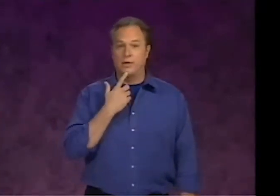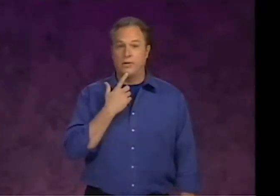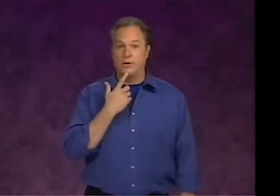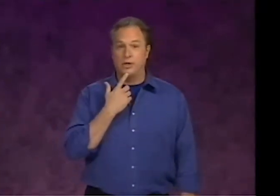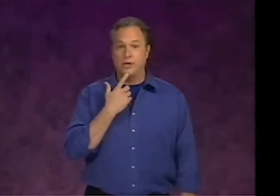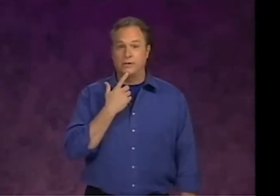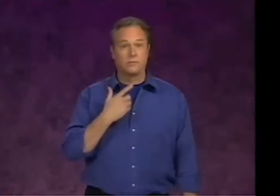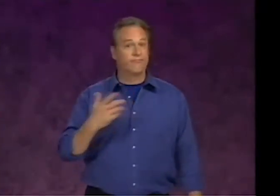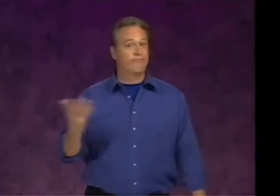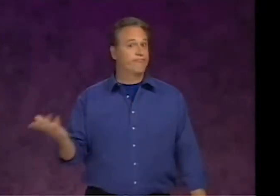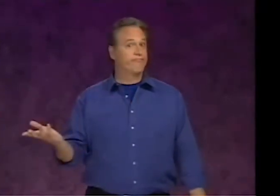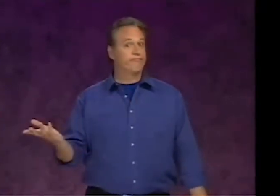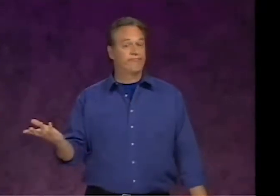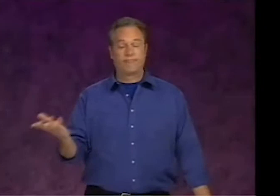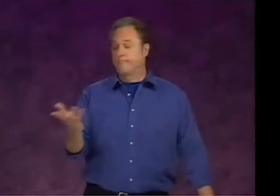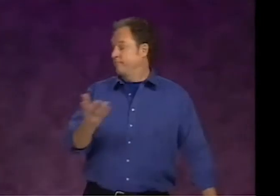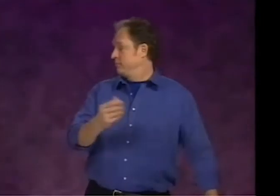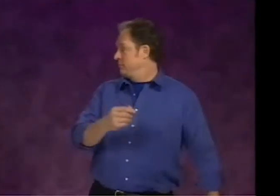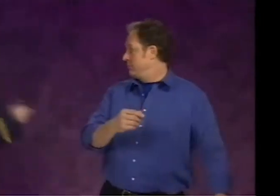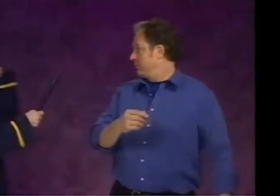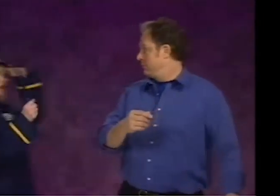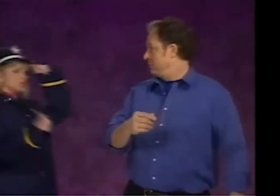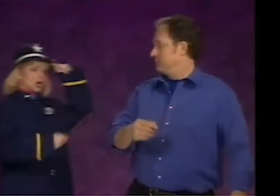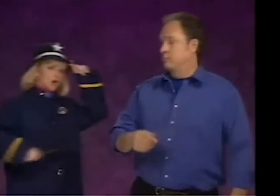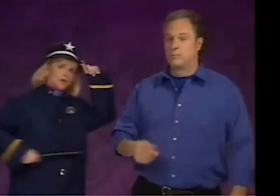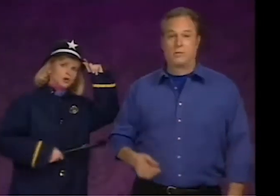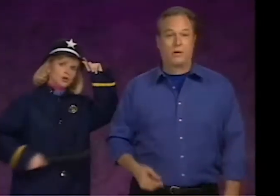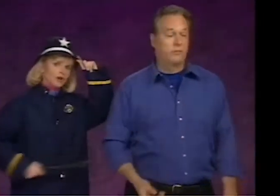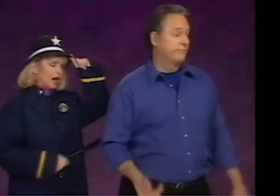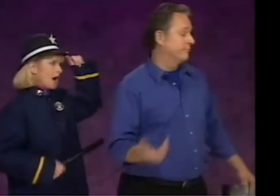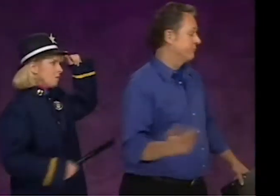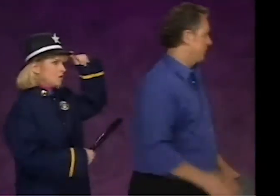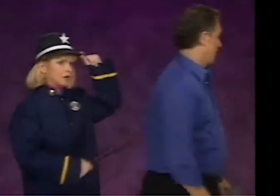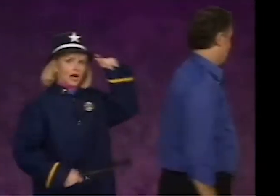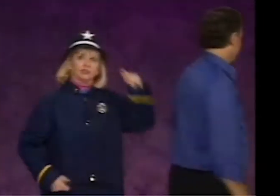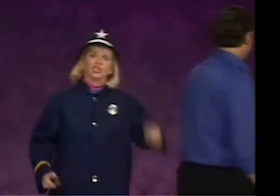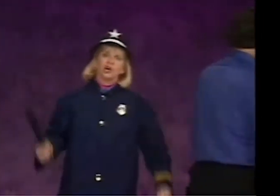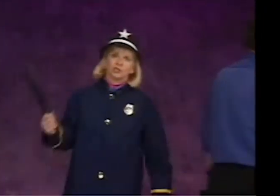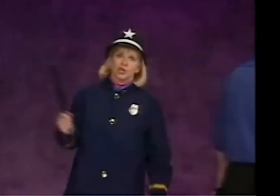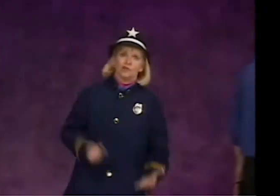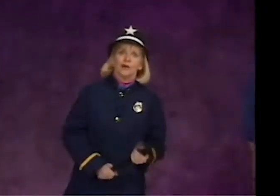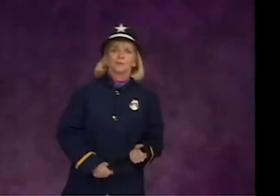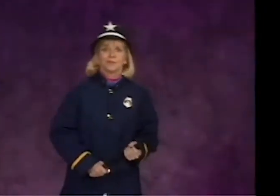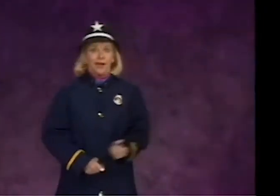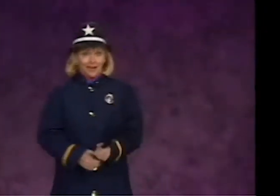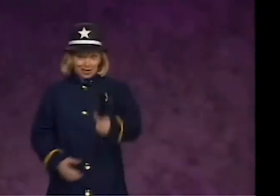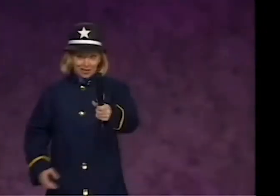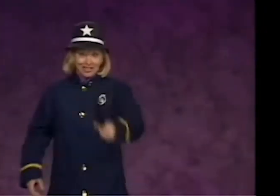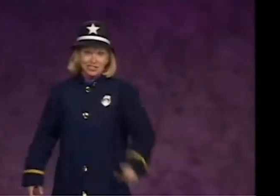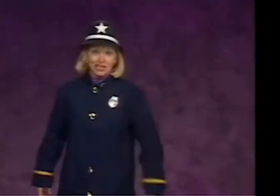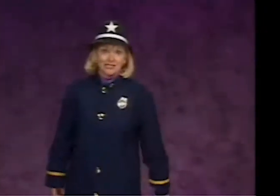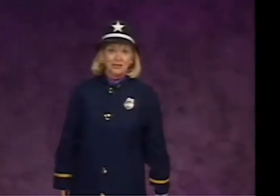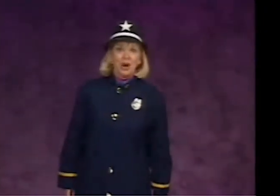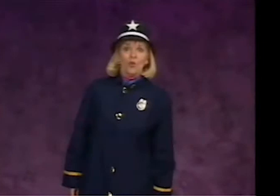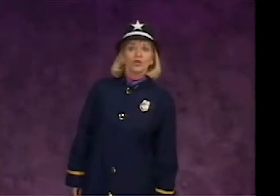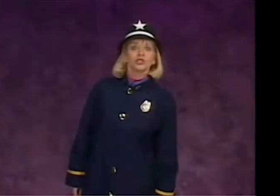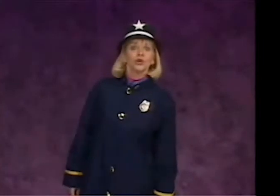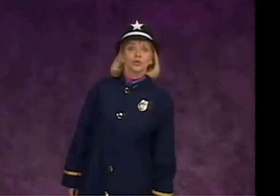near their chins. Okay, show's over. Move it out, show's over. In this lesson, we'll show you